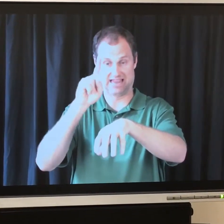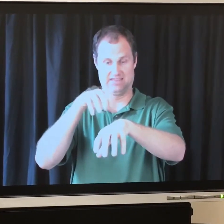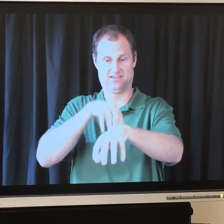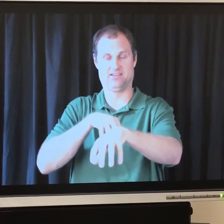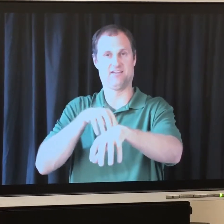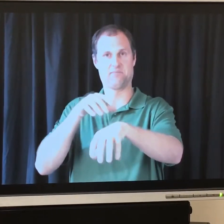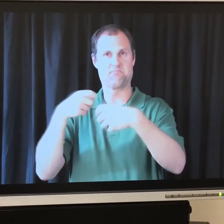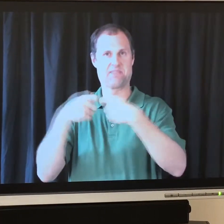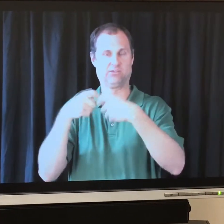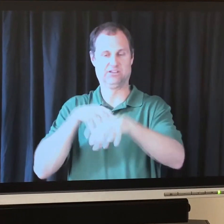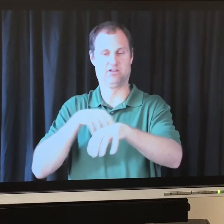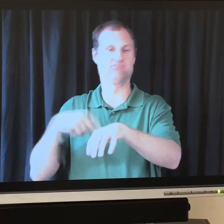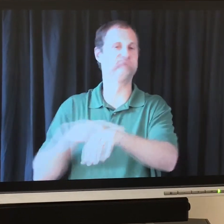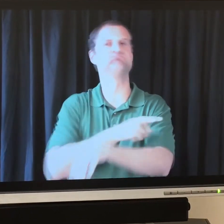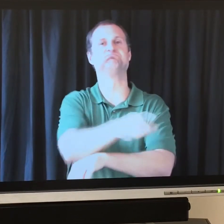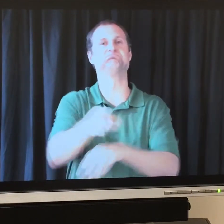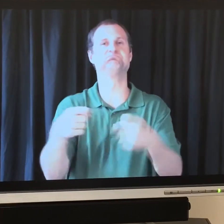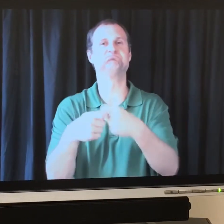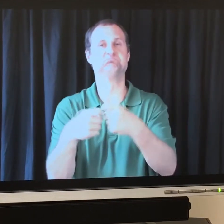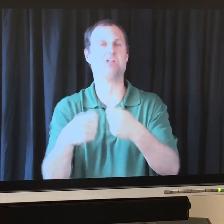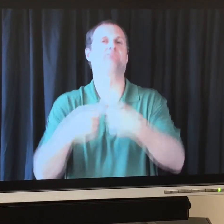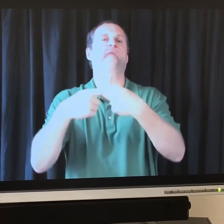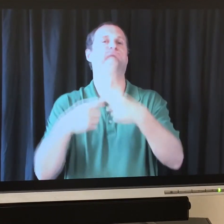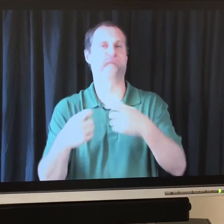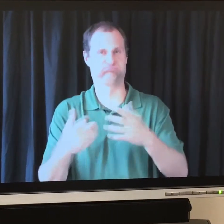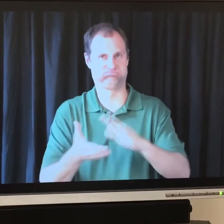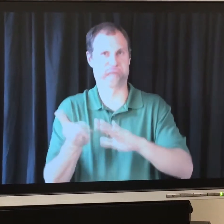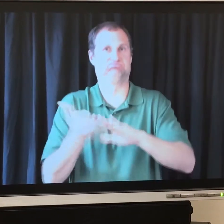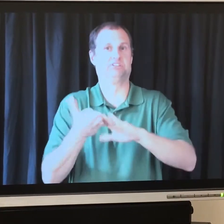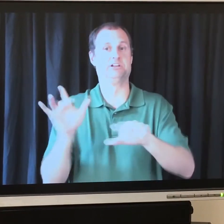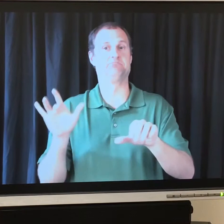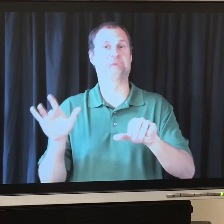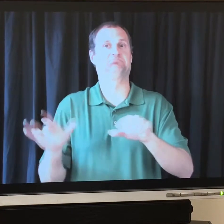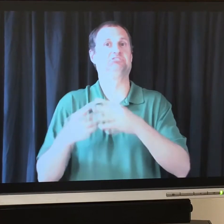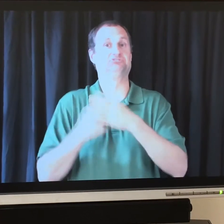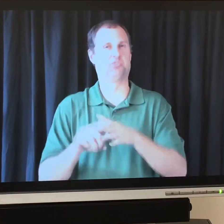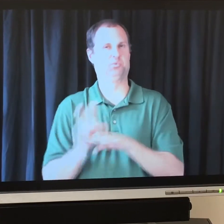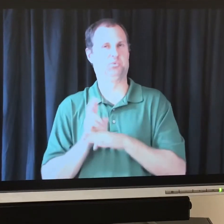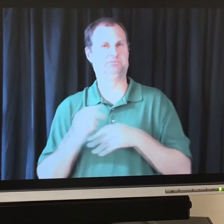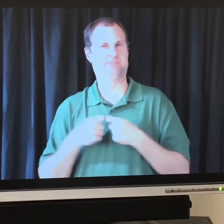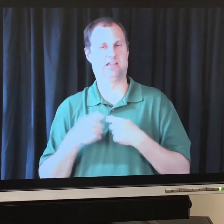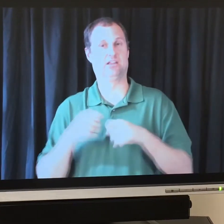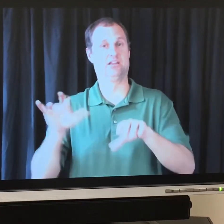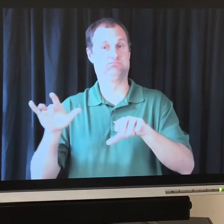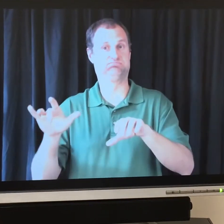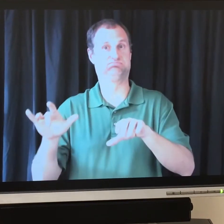it takes hydrogen from the tank in the back and sends it to the front to the battery.